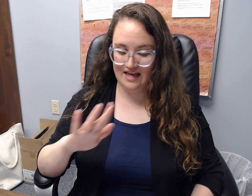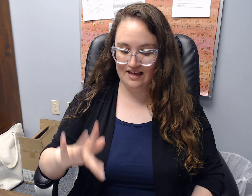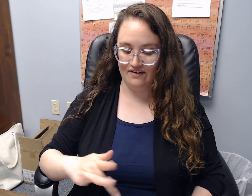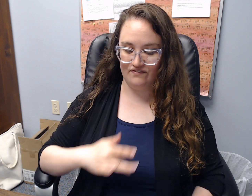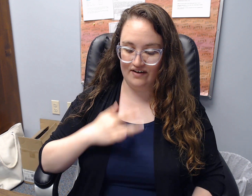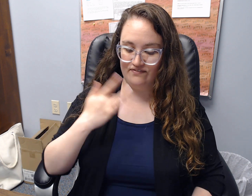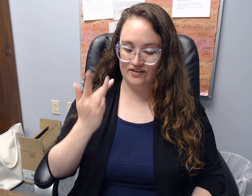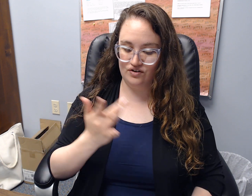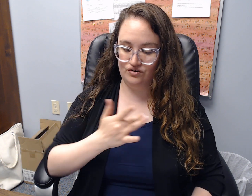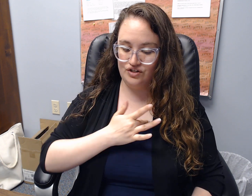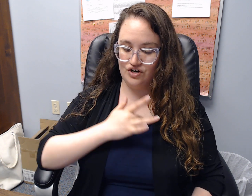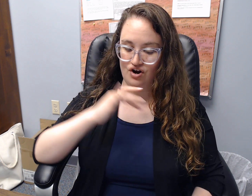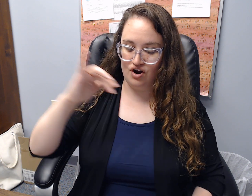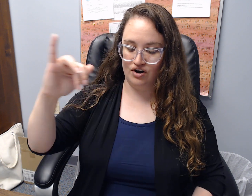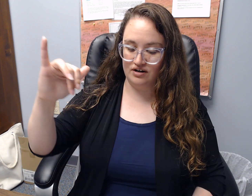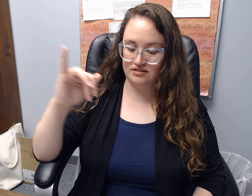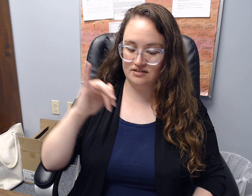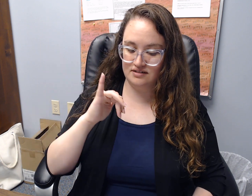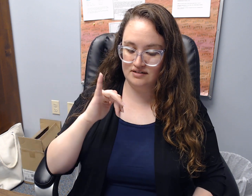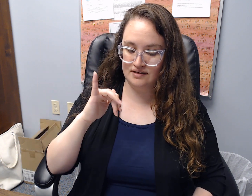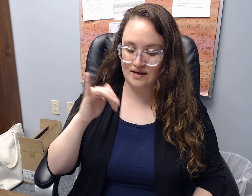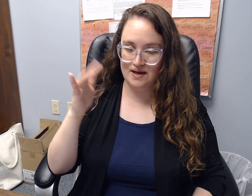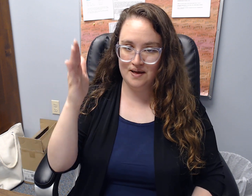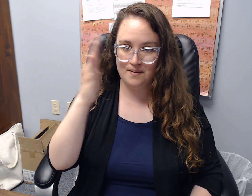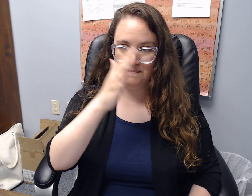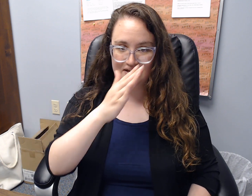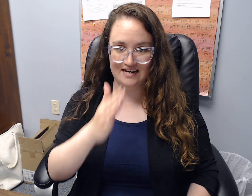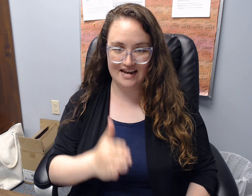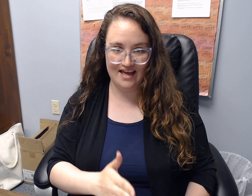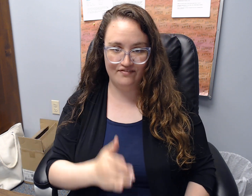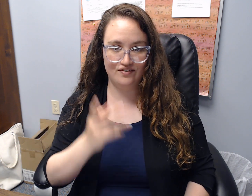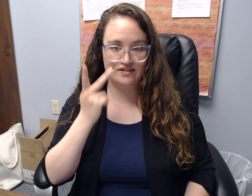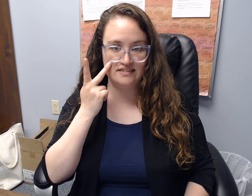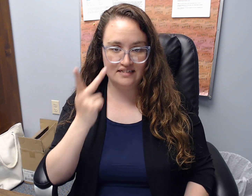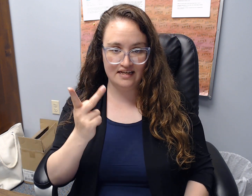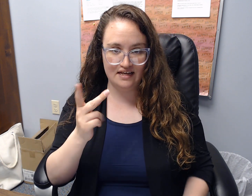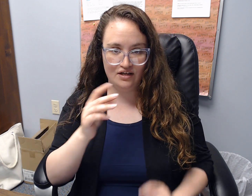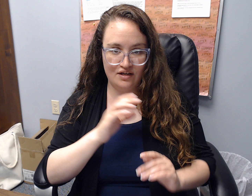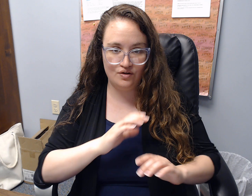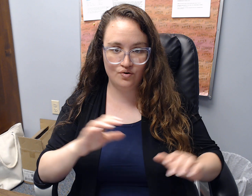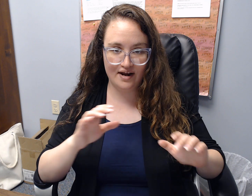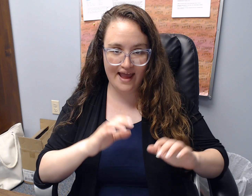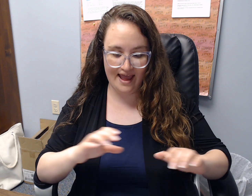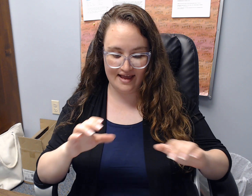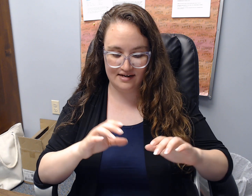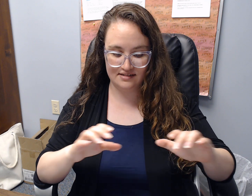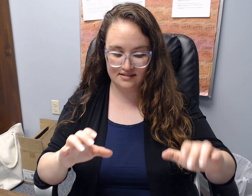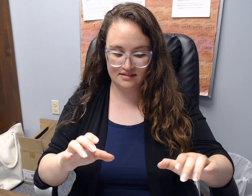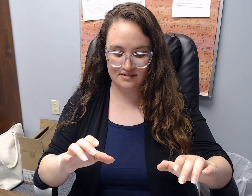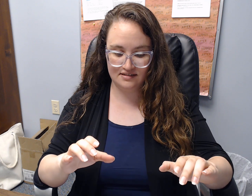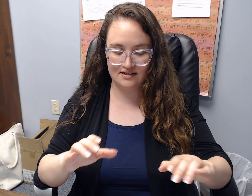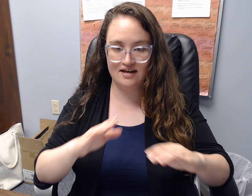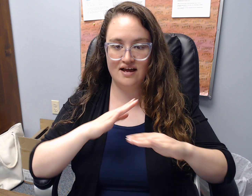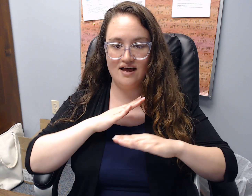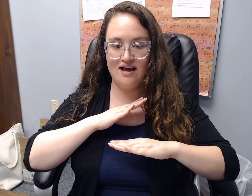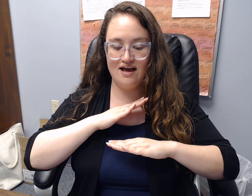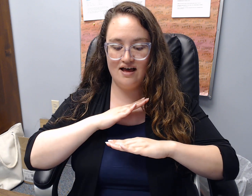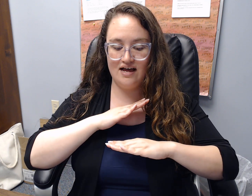If I feel your heart but never see your hand,